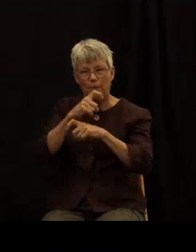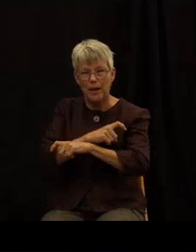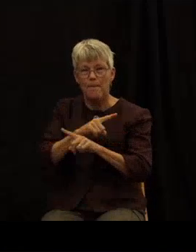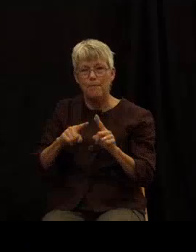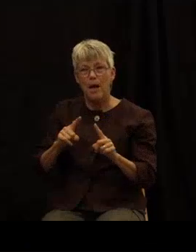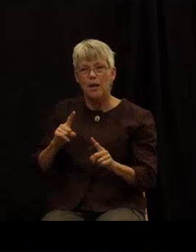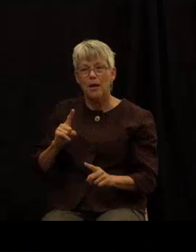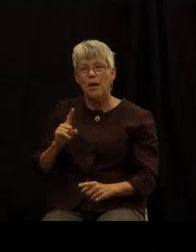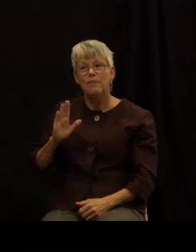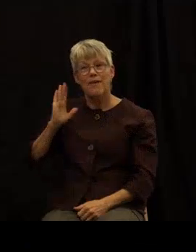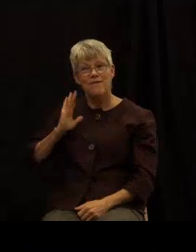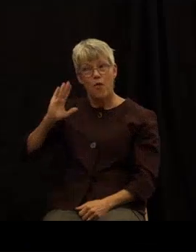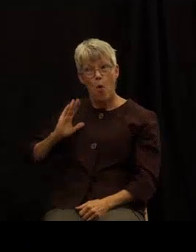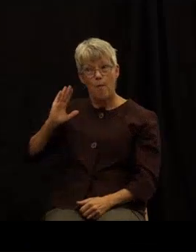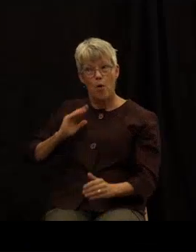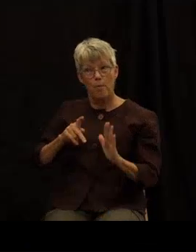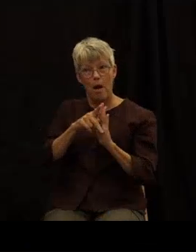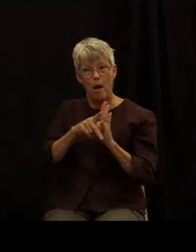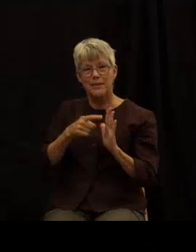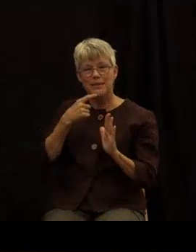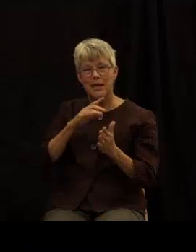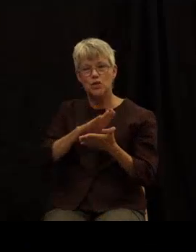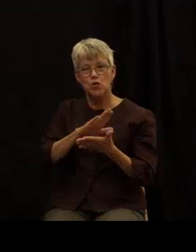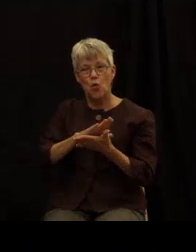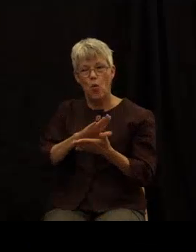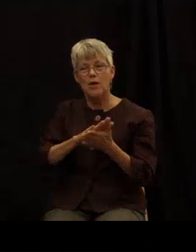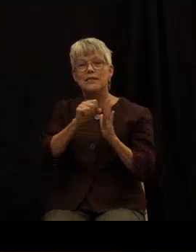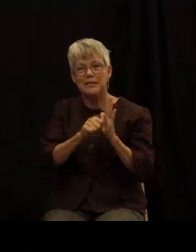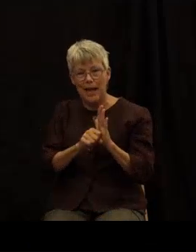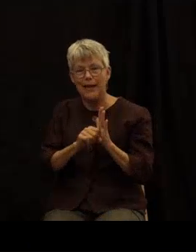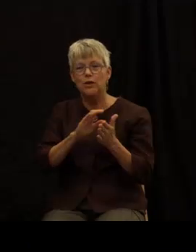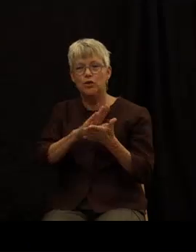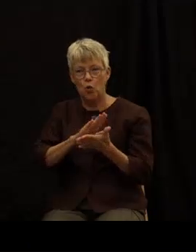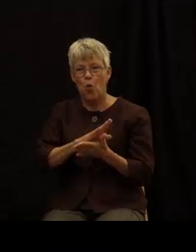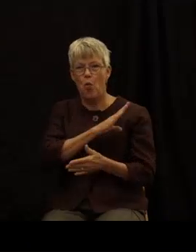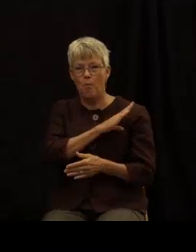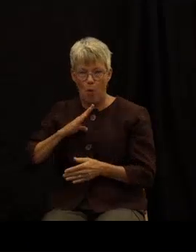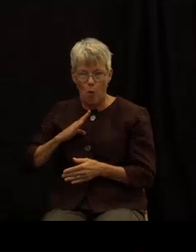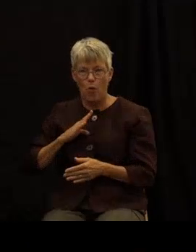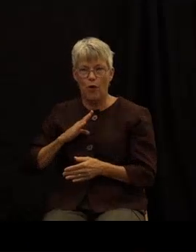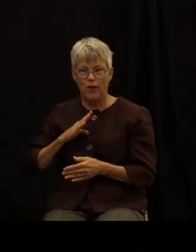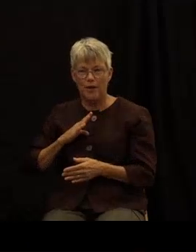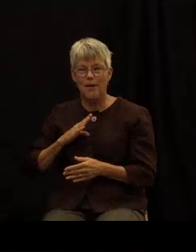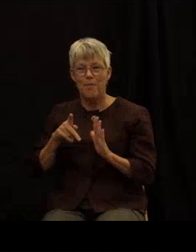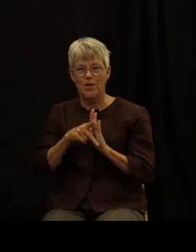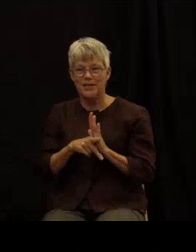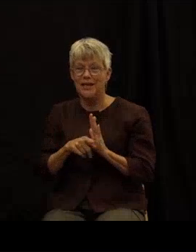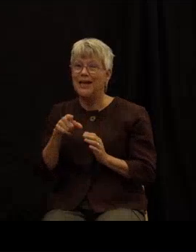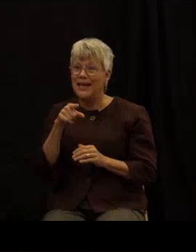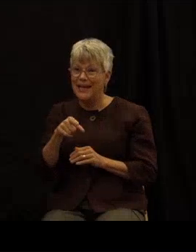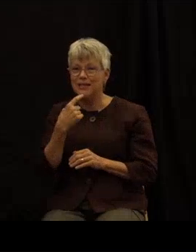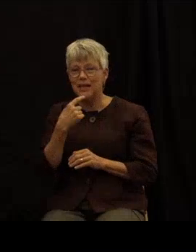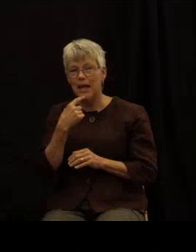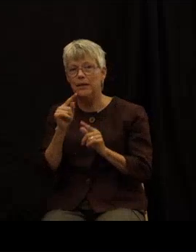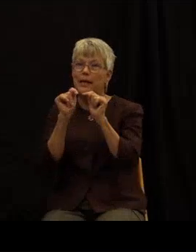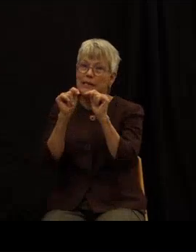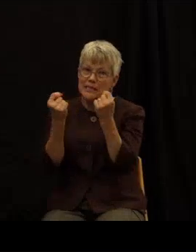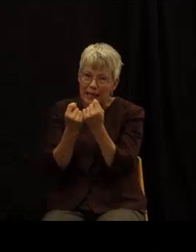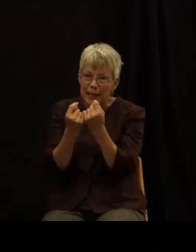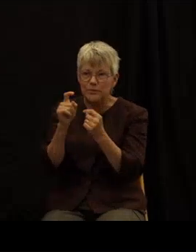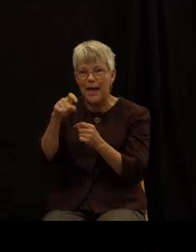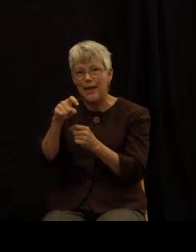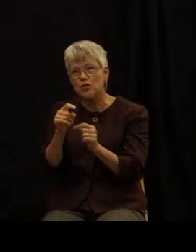former policy was a school board, state school board association policy. And it called for certain teams to meet and other